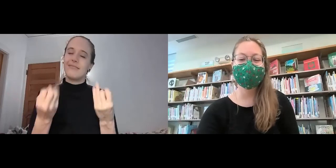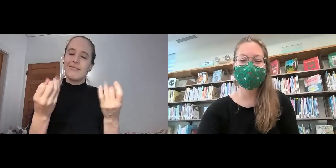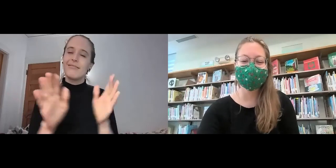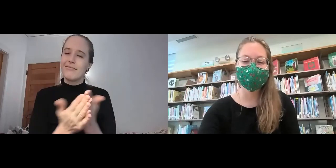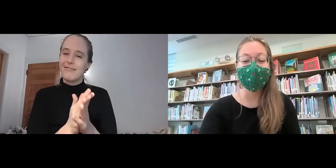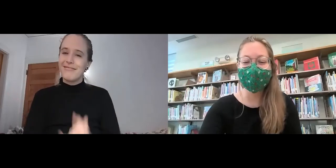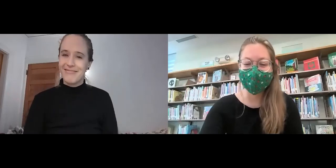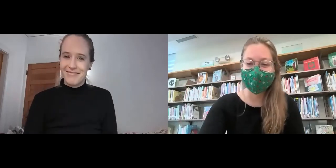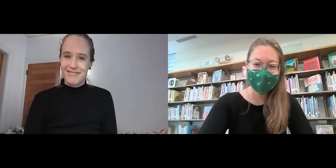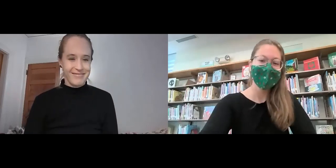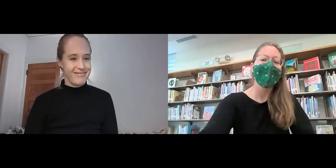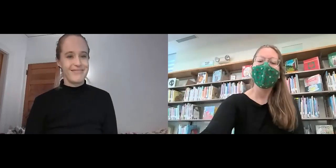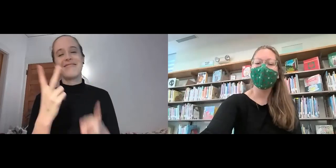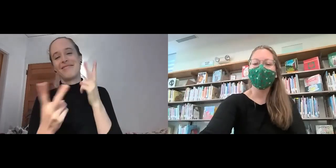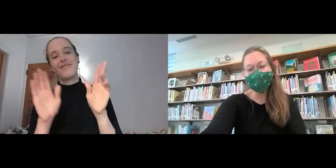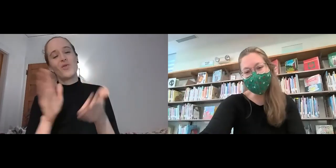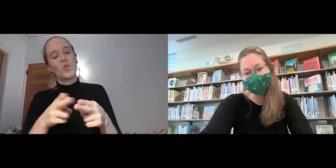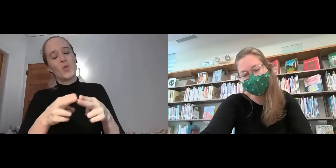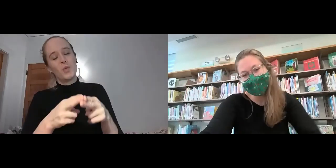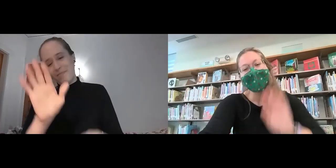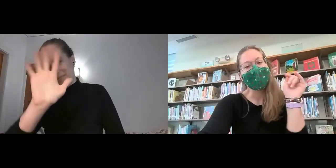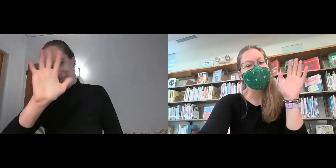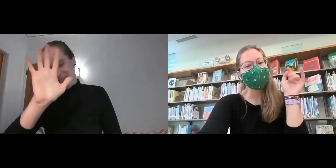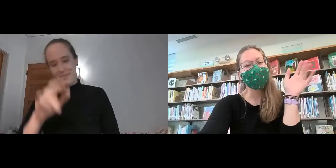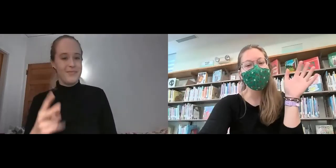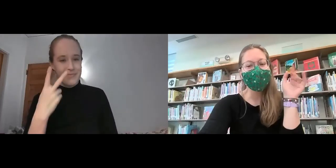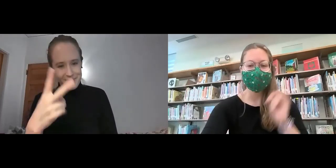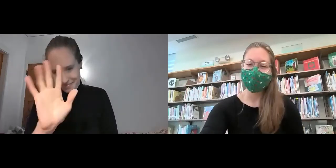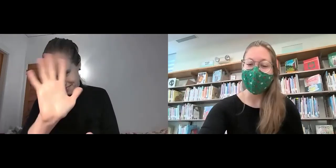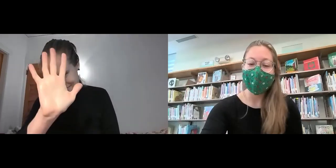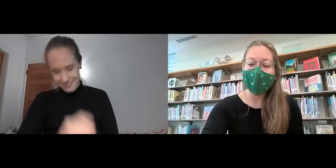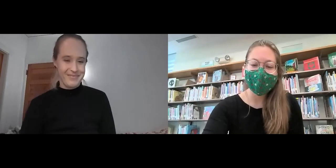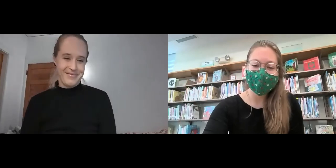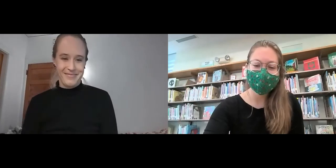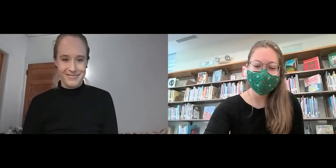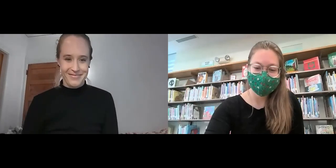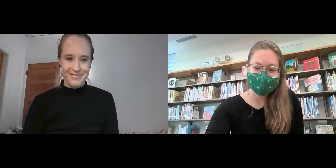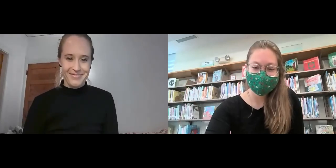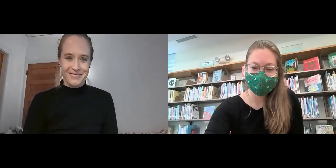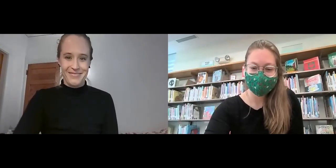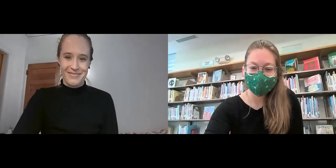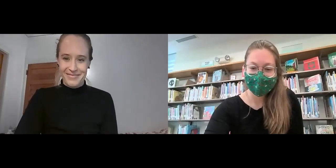So come visit. Have a good one. Thanks for coming. Bye.